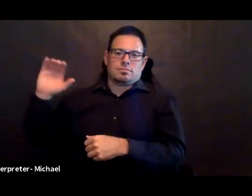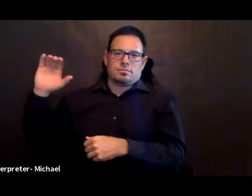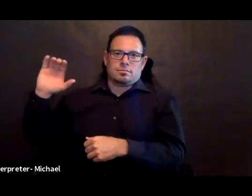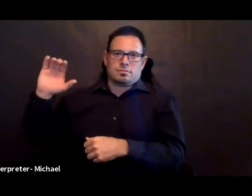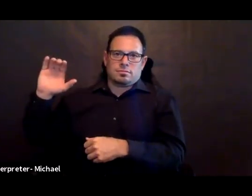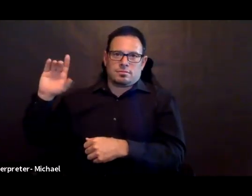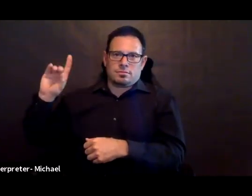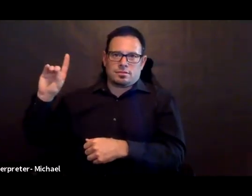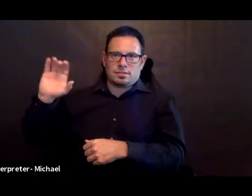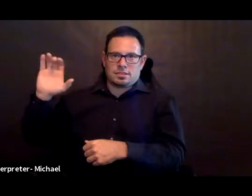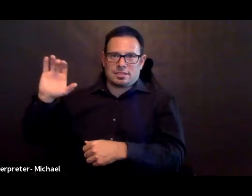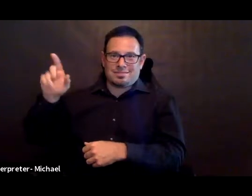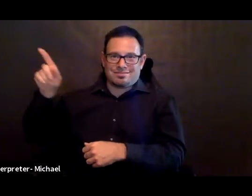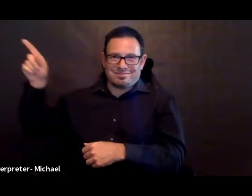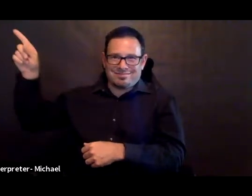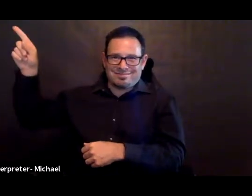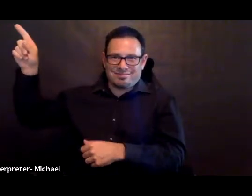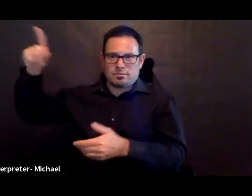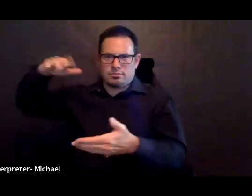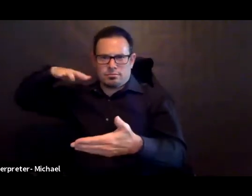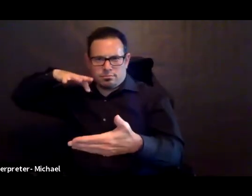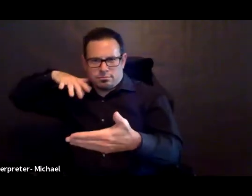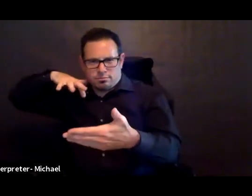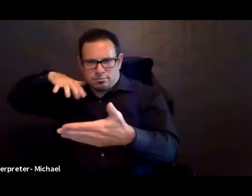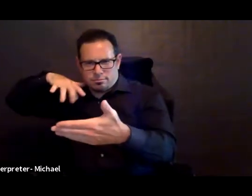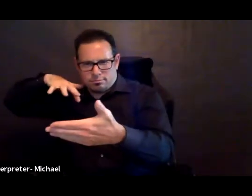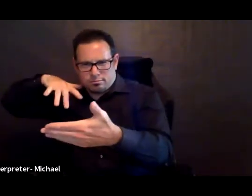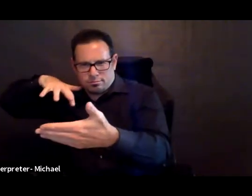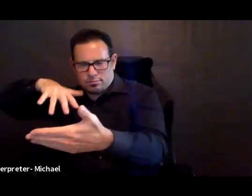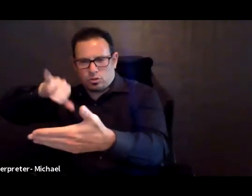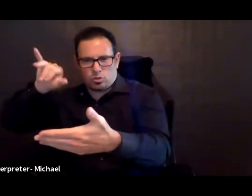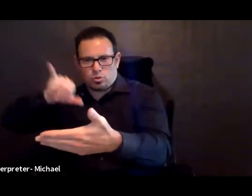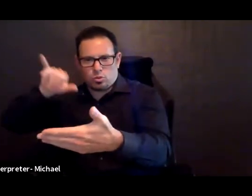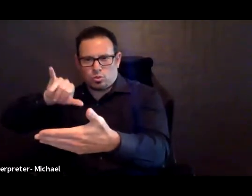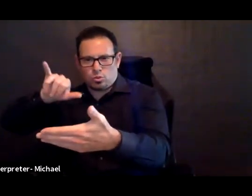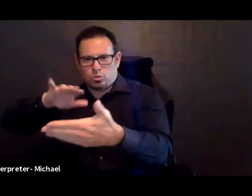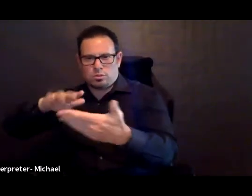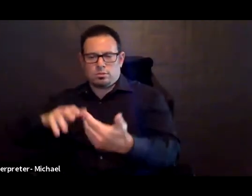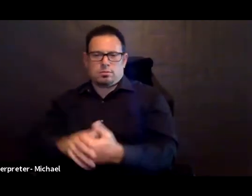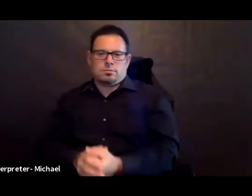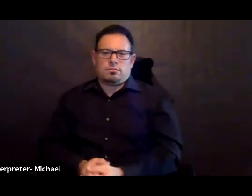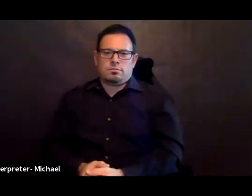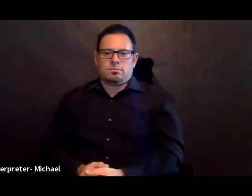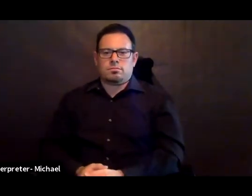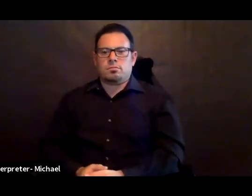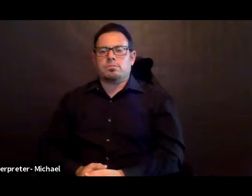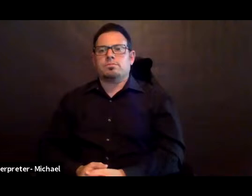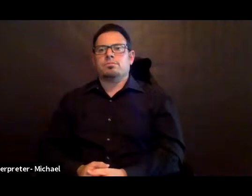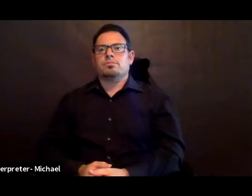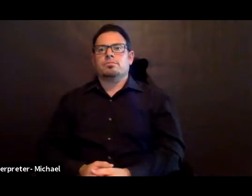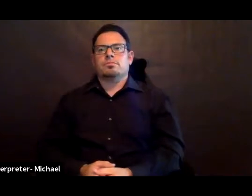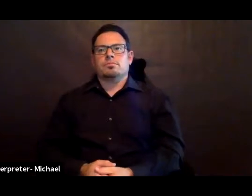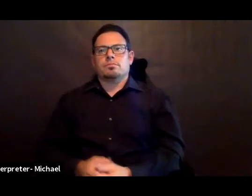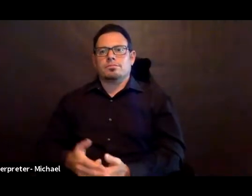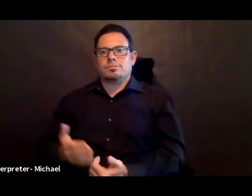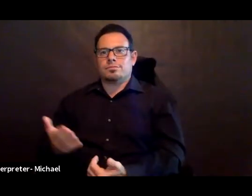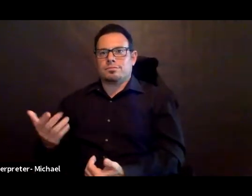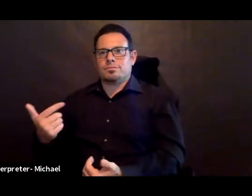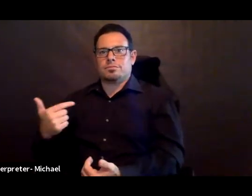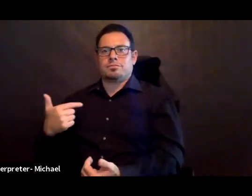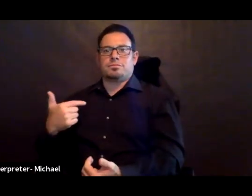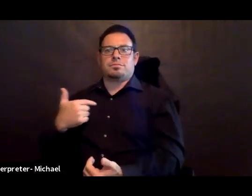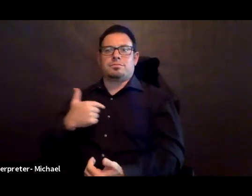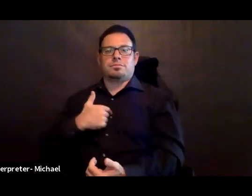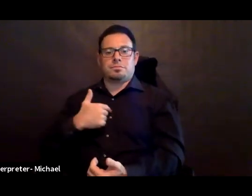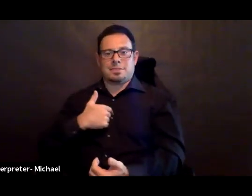needed. So at this point, I can tell you that's the vaccine that I got, and I'm not